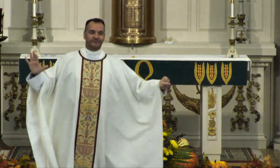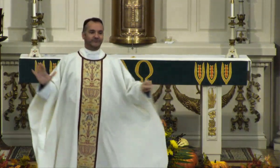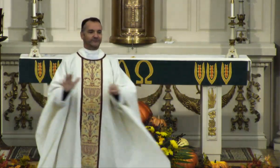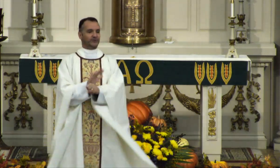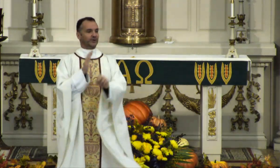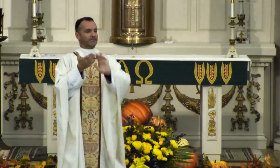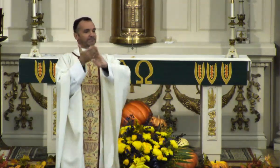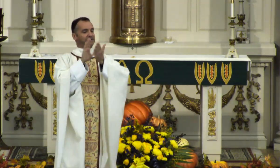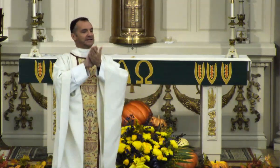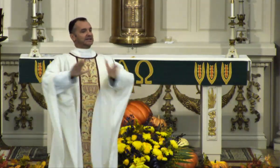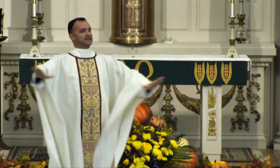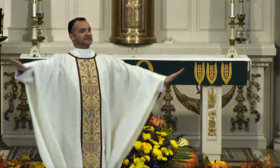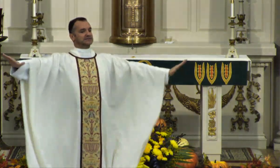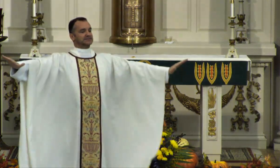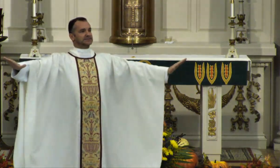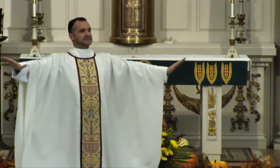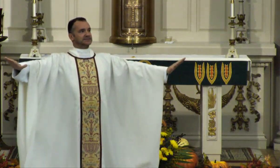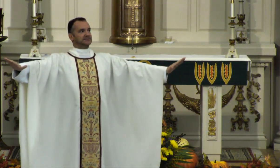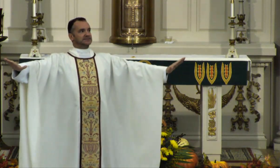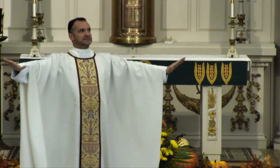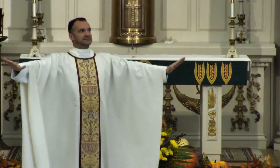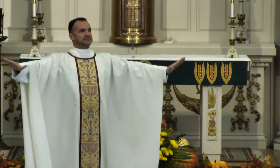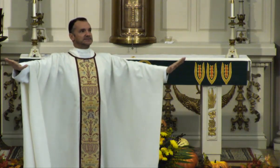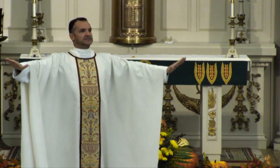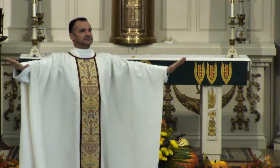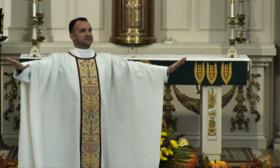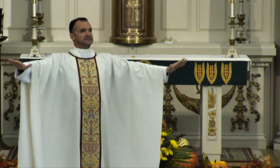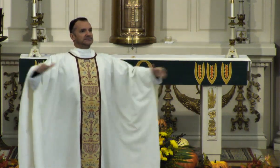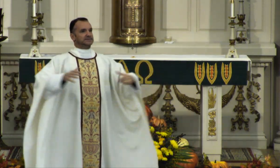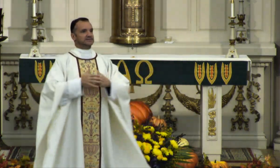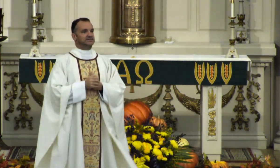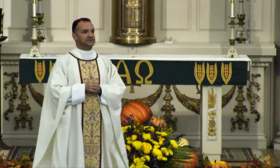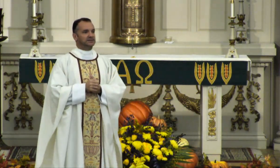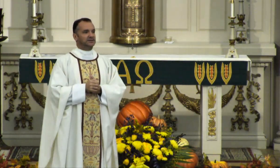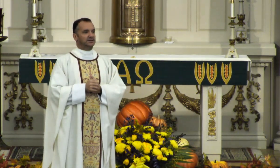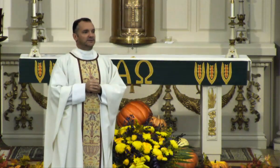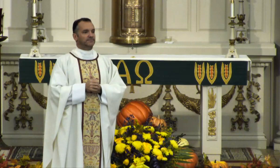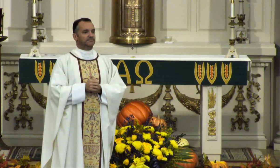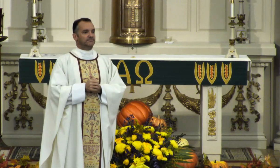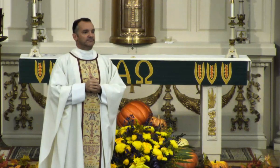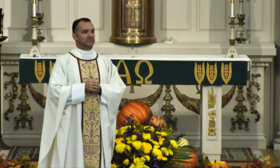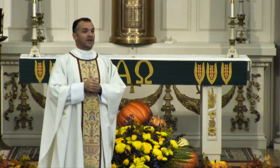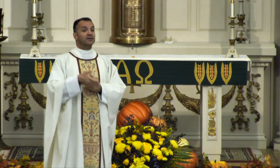Saint Elizabeth was full of love and full of peace in her life.